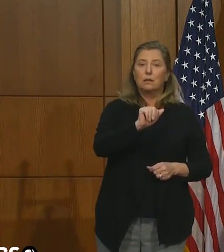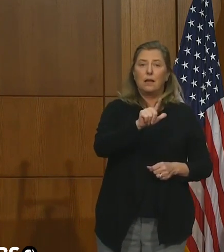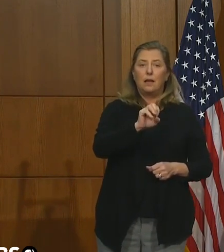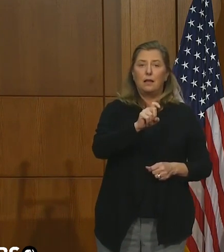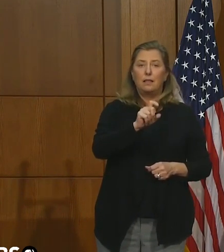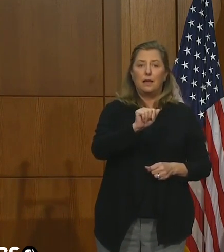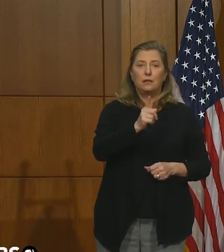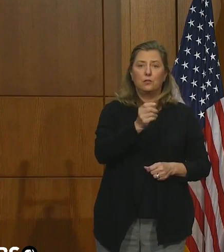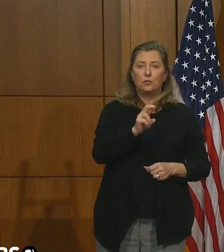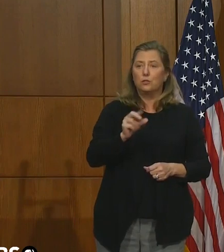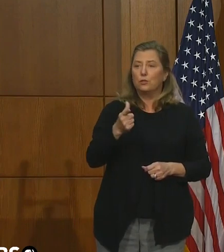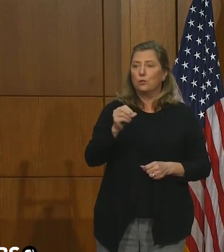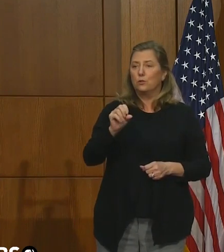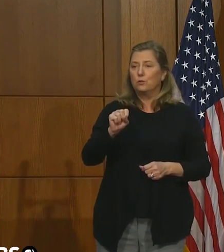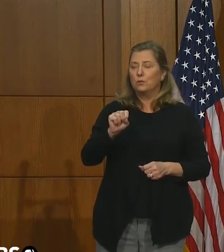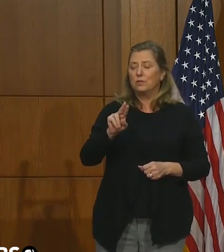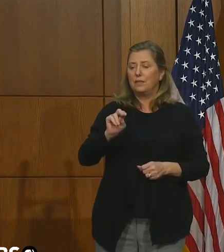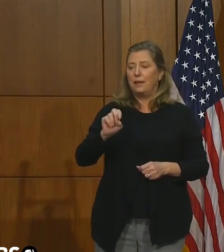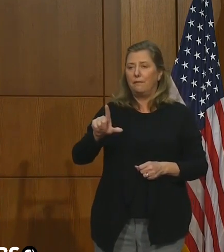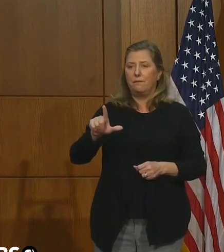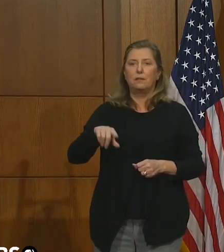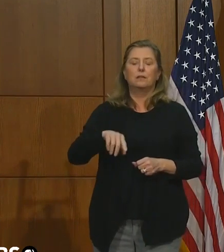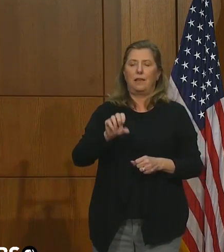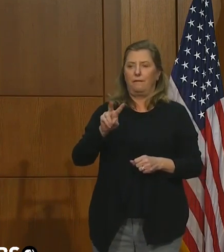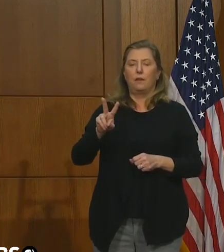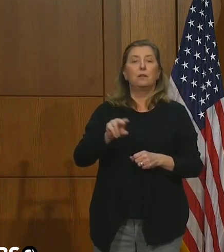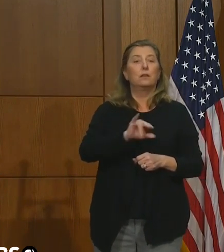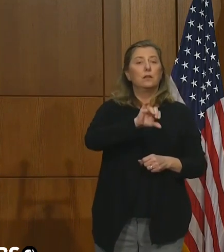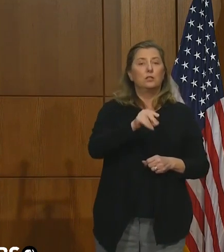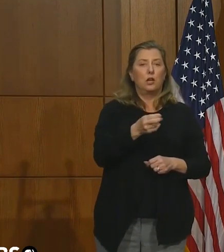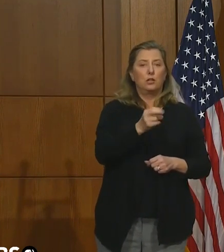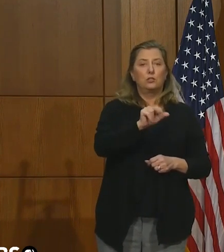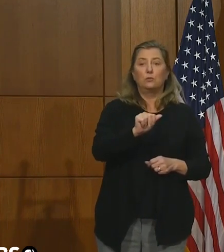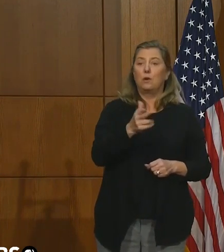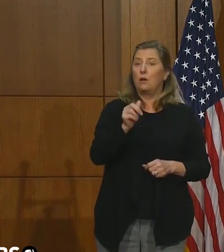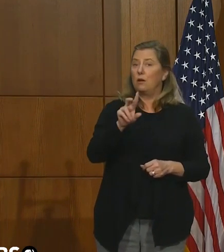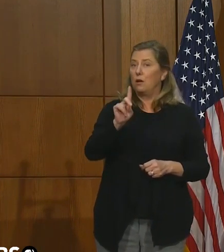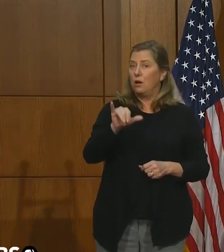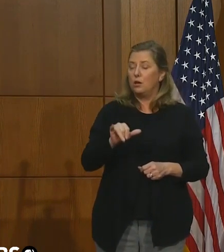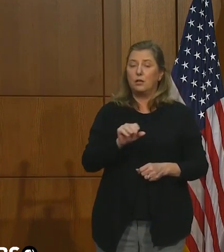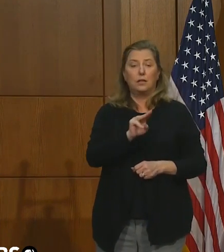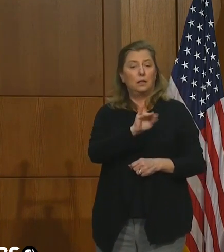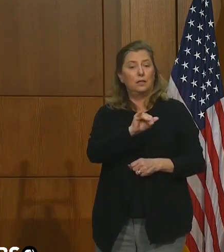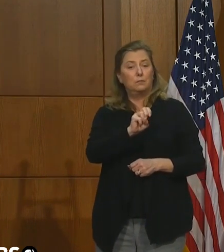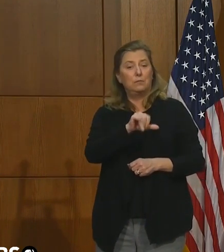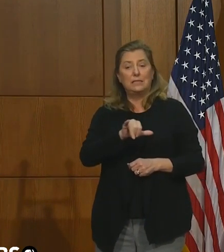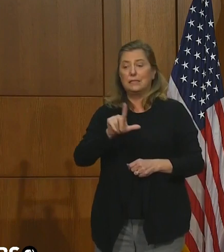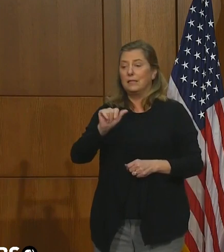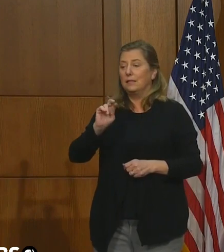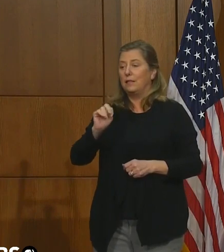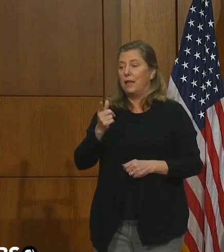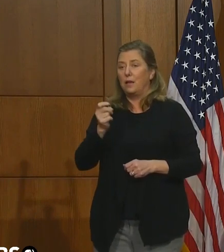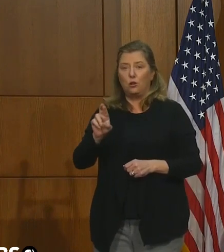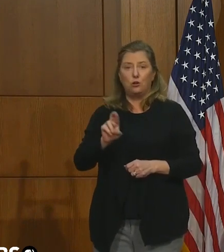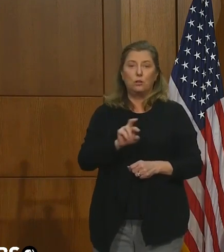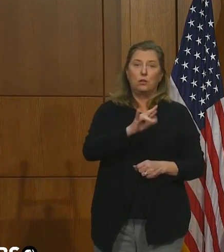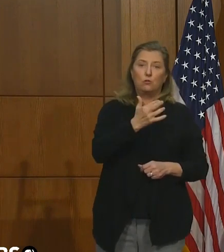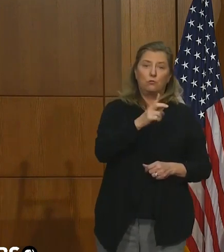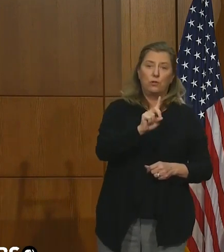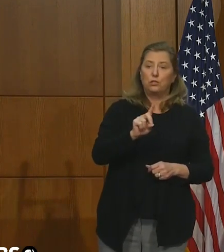Alexander Gusev, Joshua Hardy, Missy Langer,